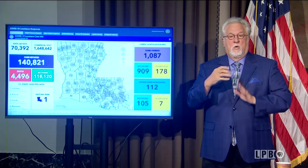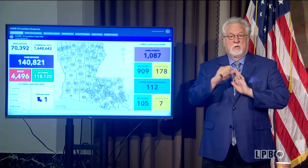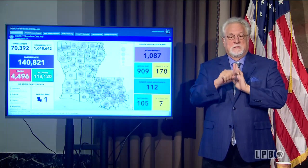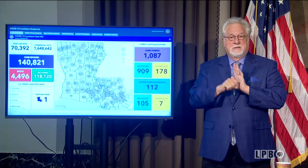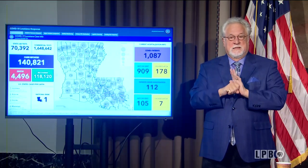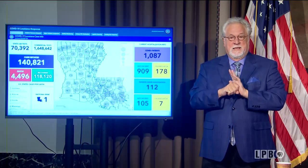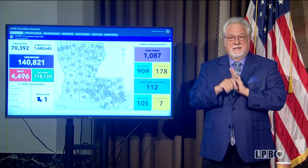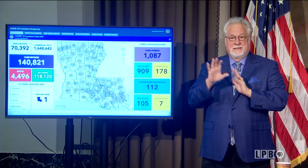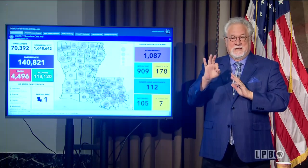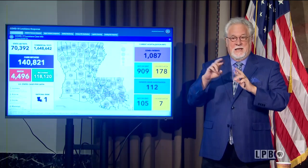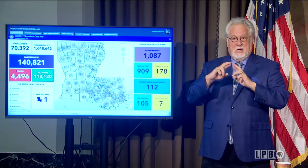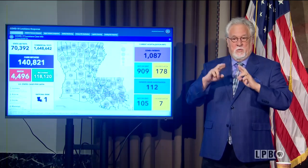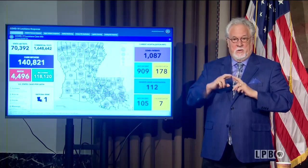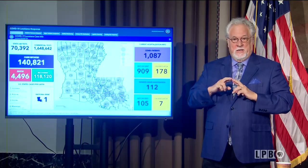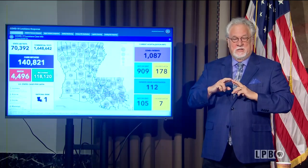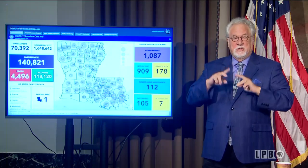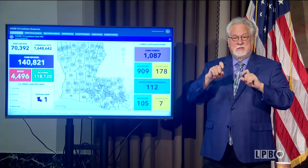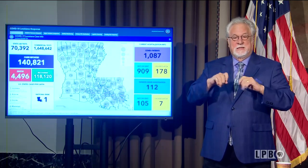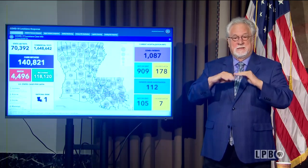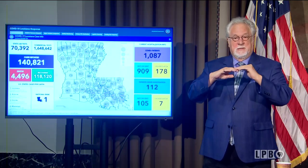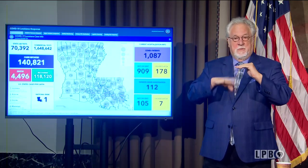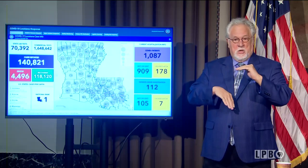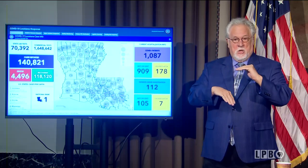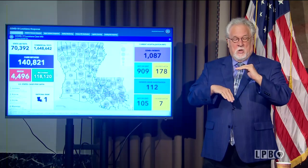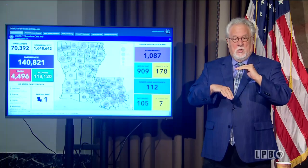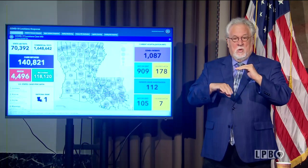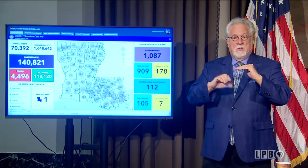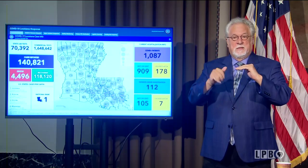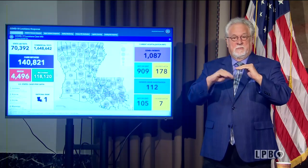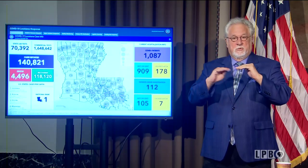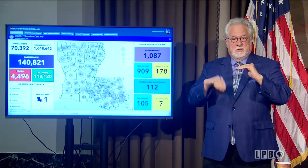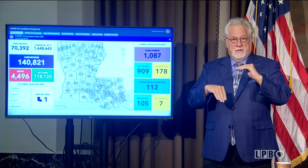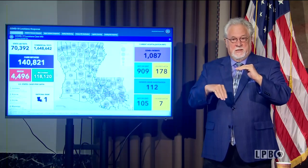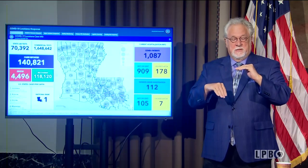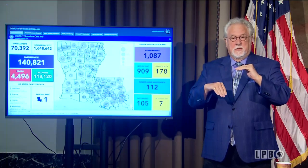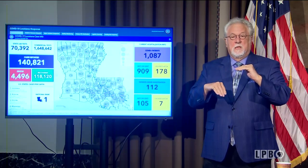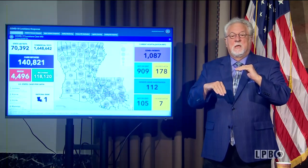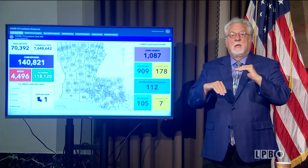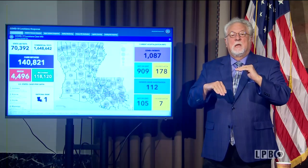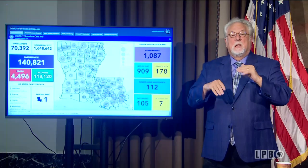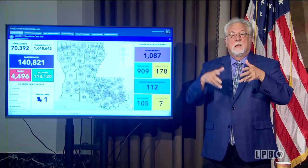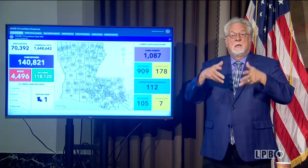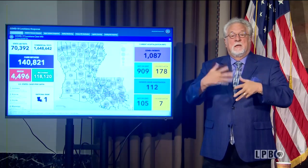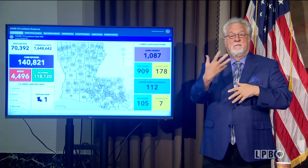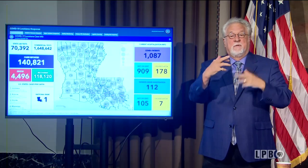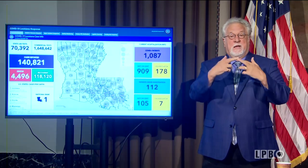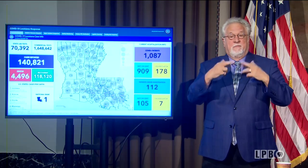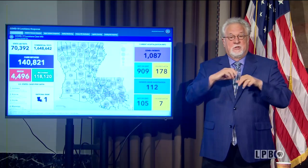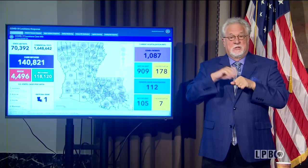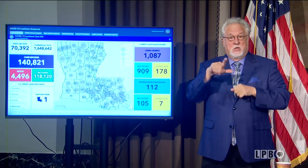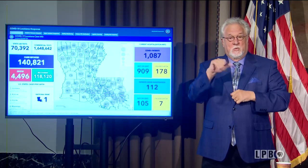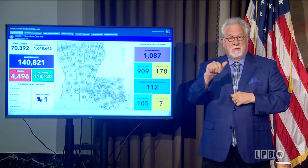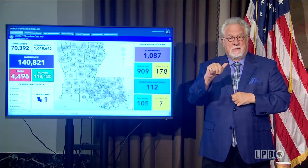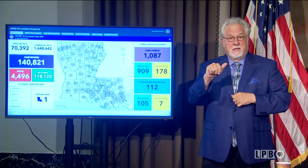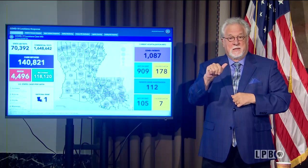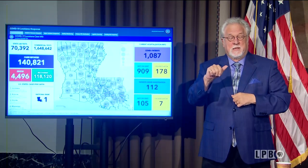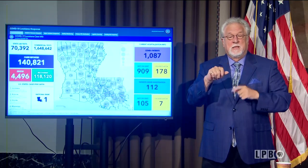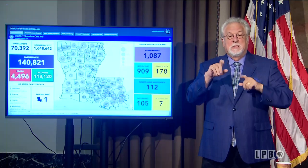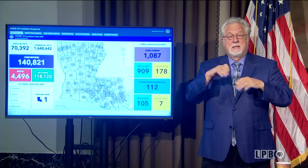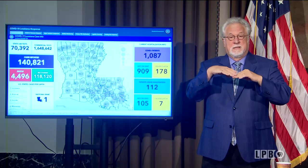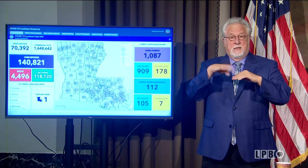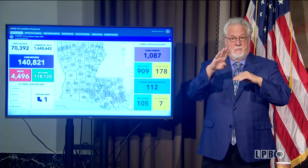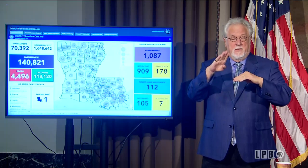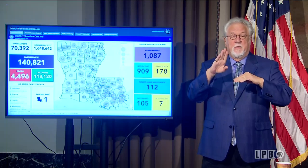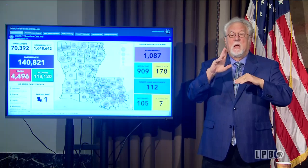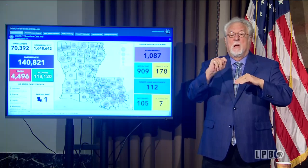state's 9 regions that are testing below 10%, and we have the remaining 5 regions that are testing